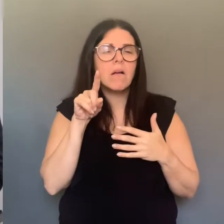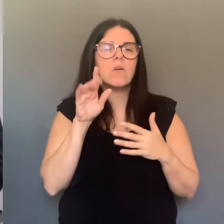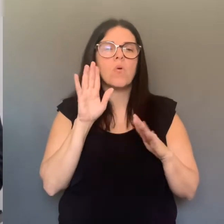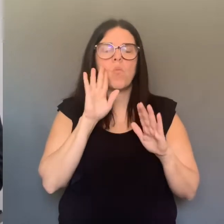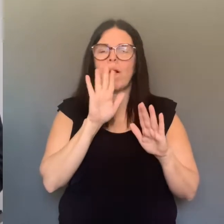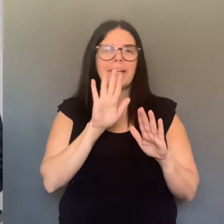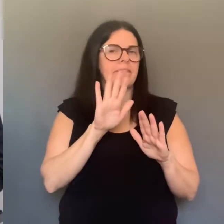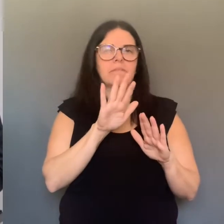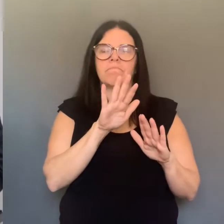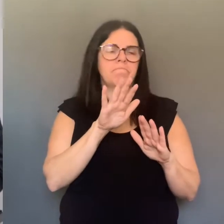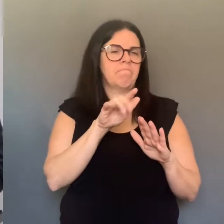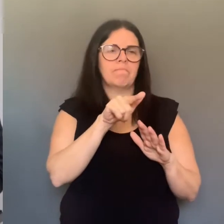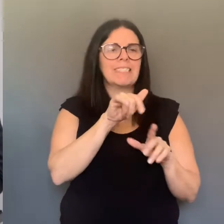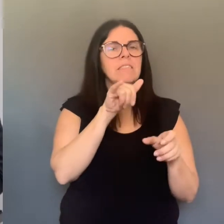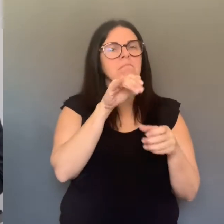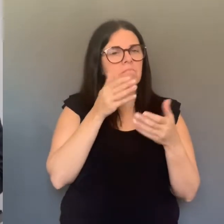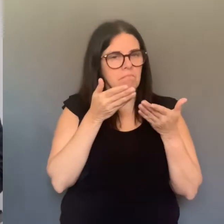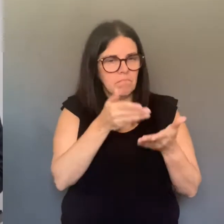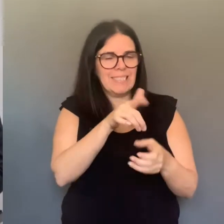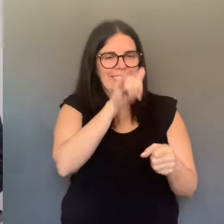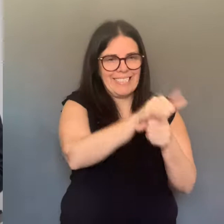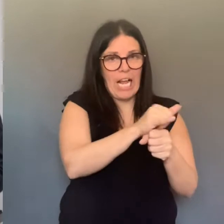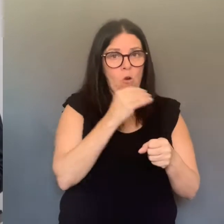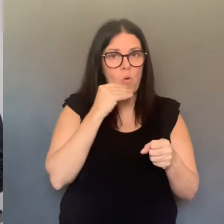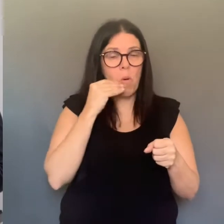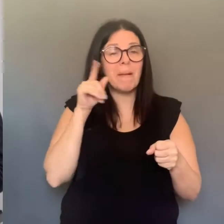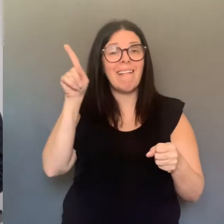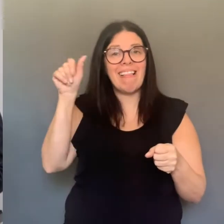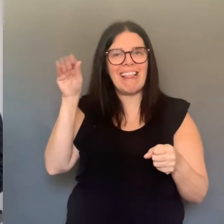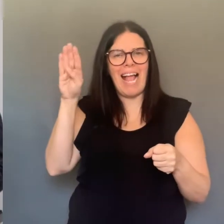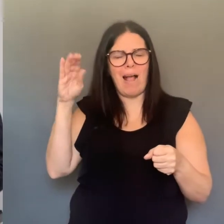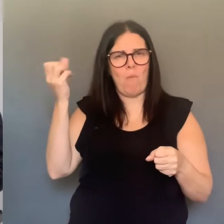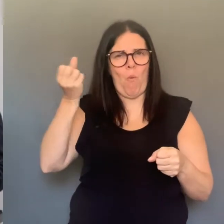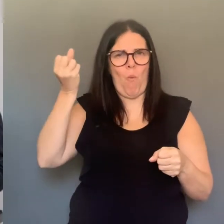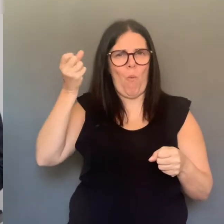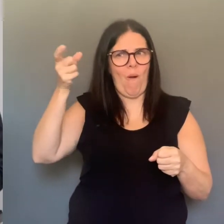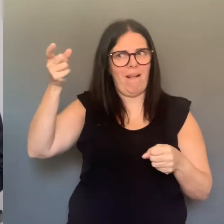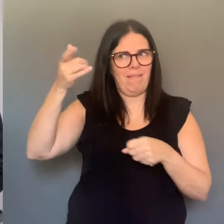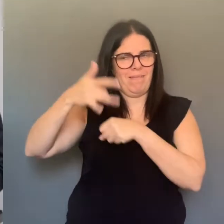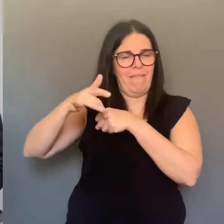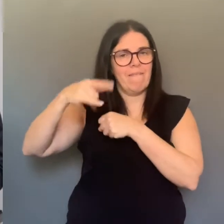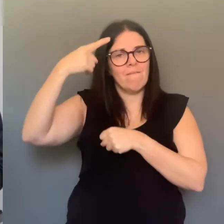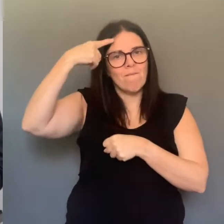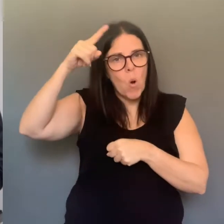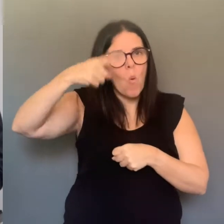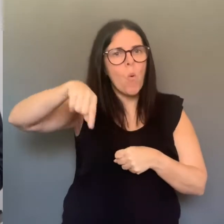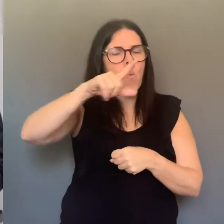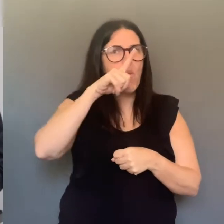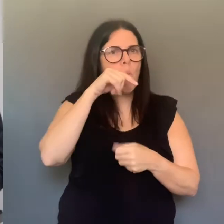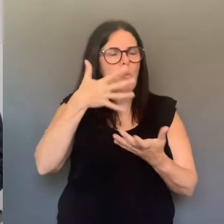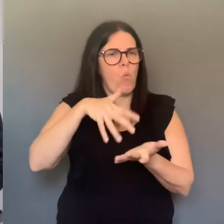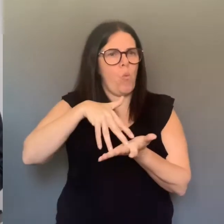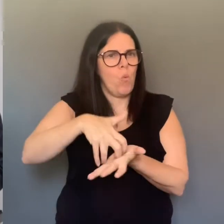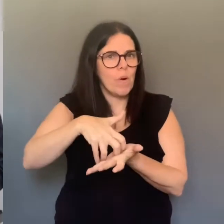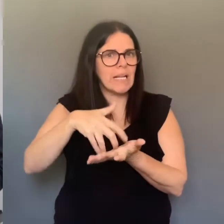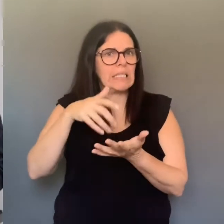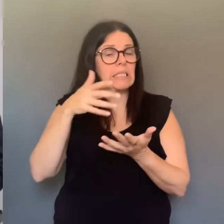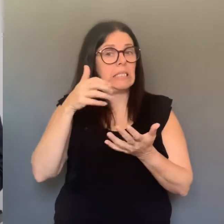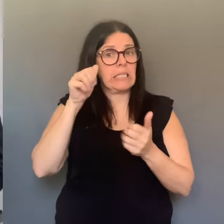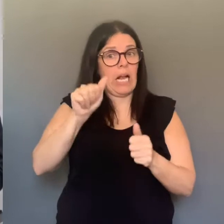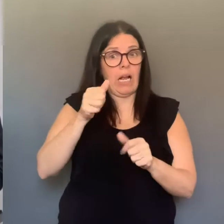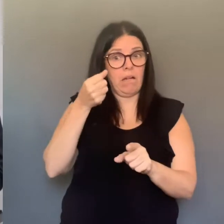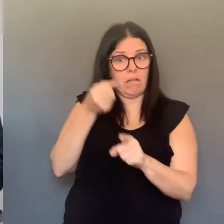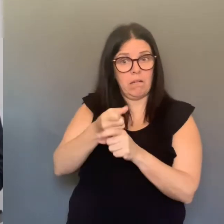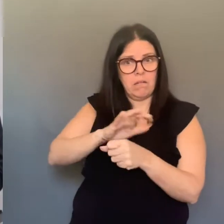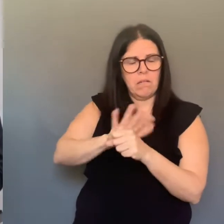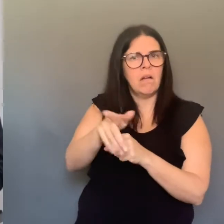we may not offer testing to them, just for the sake of keeping our labs ready to take care of